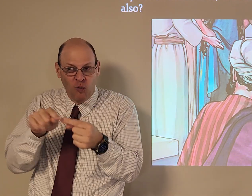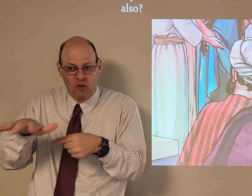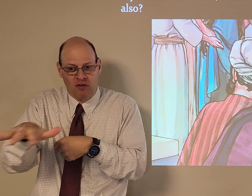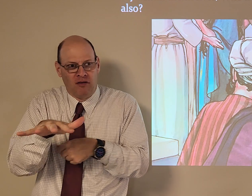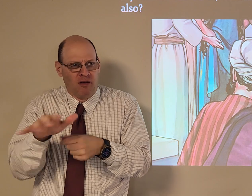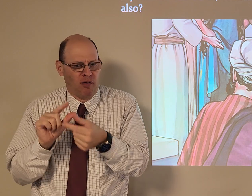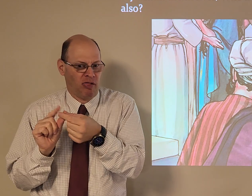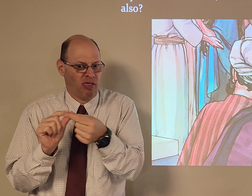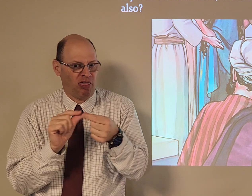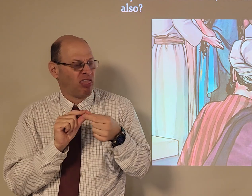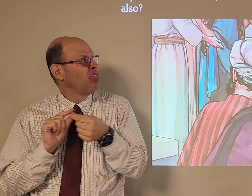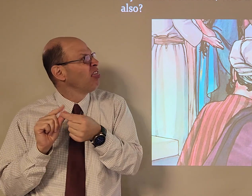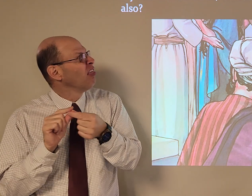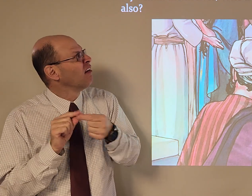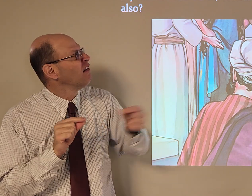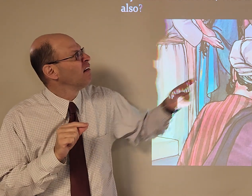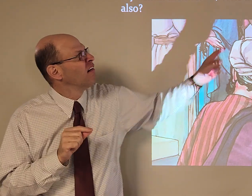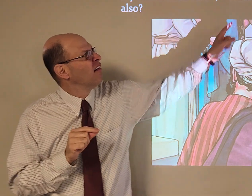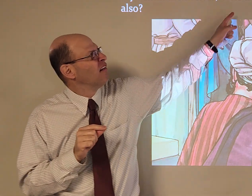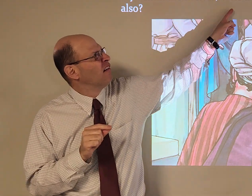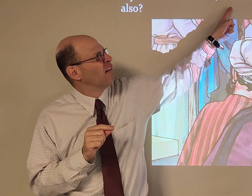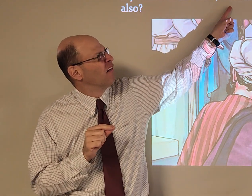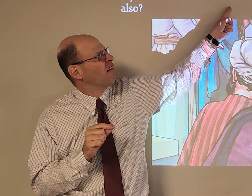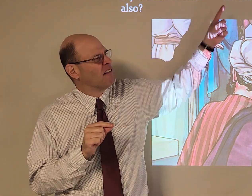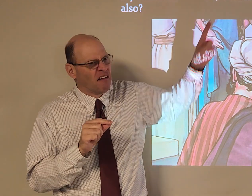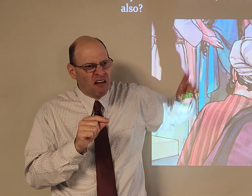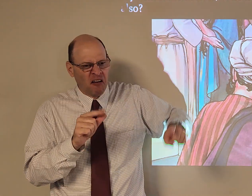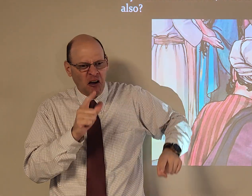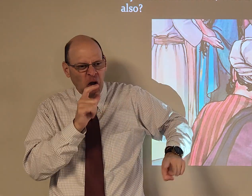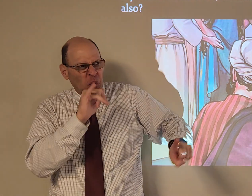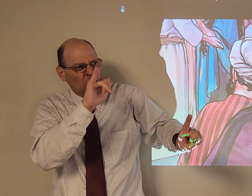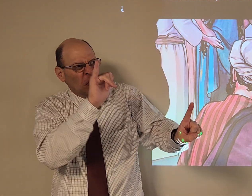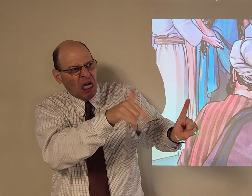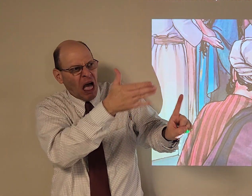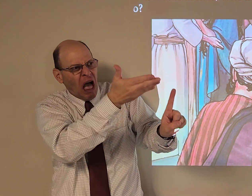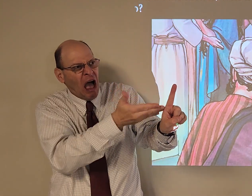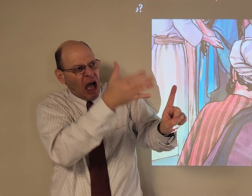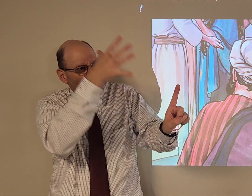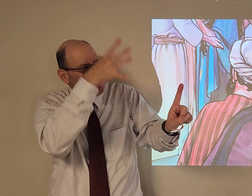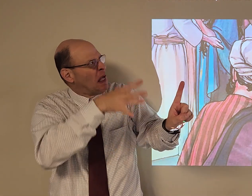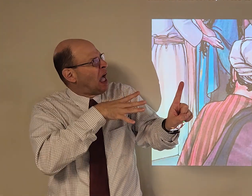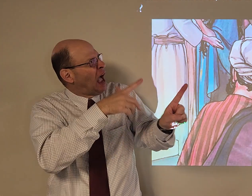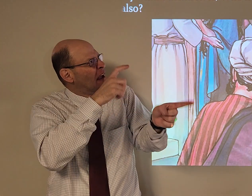themselves. In other words, they were passing judgment and making comments by what they just saw.